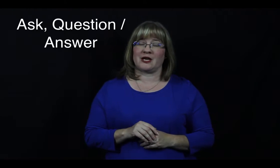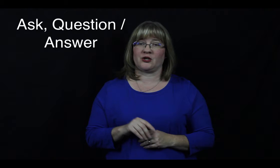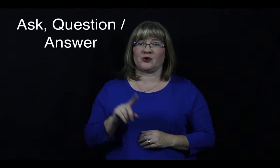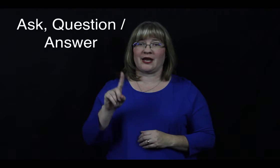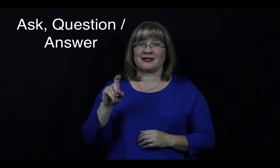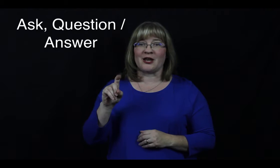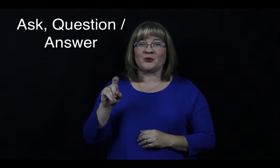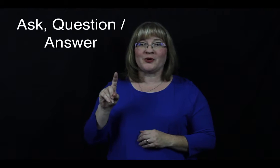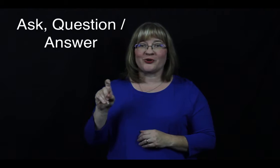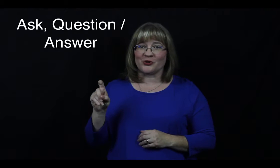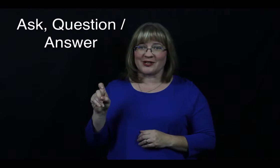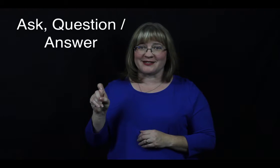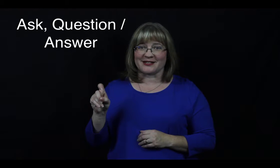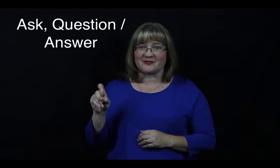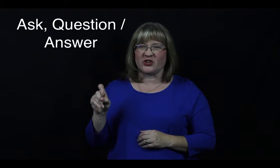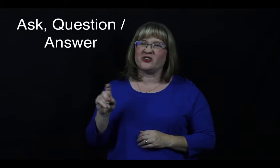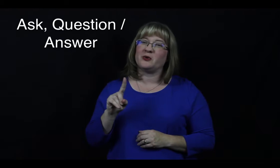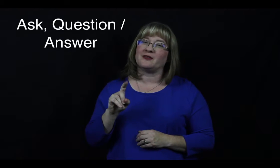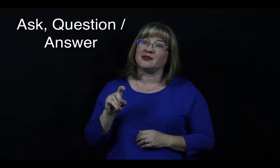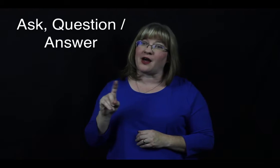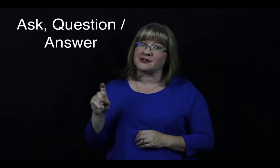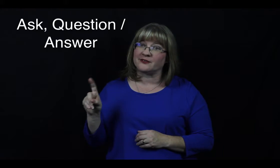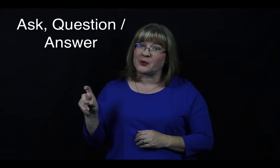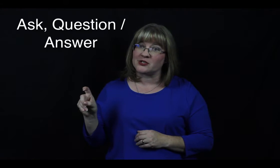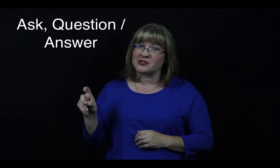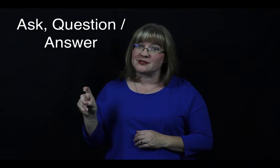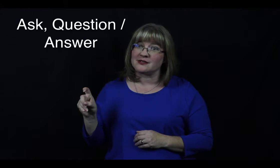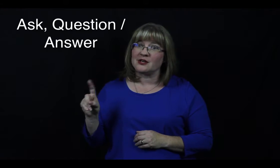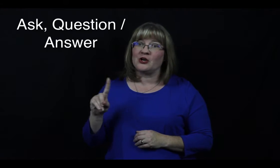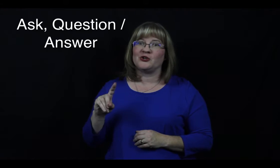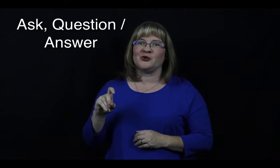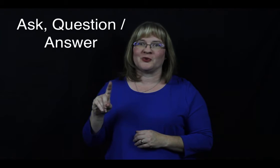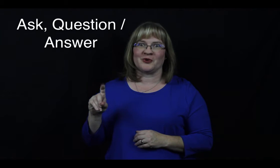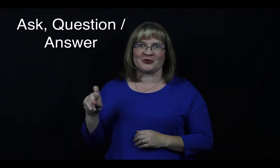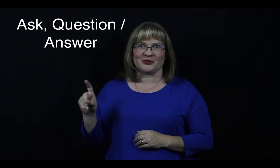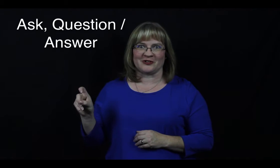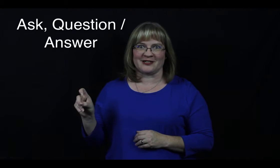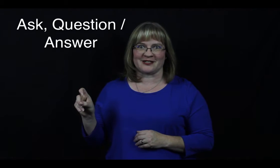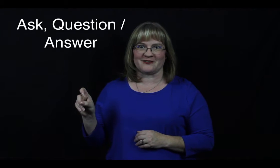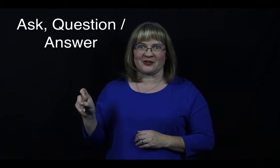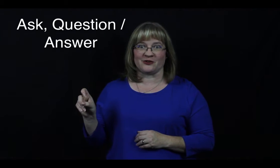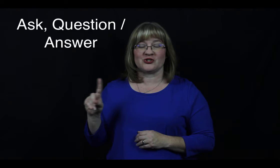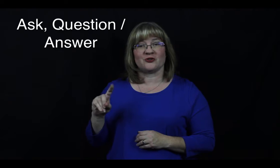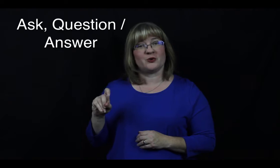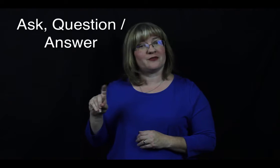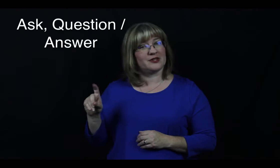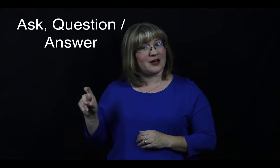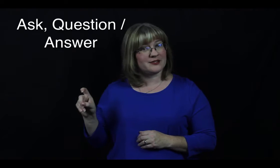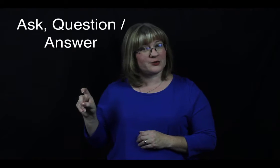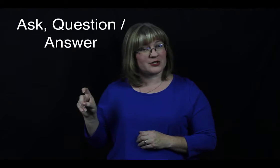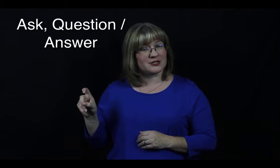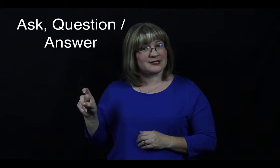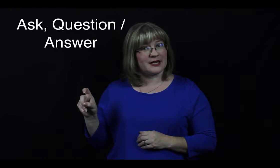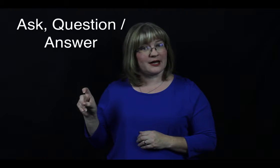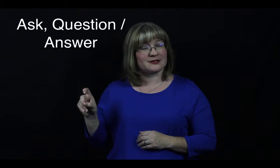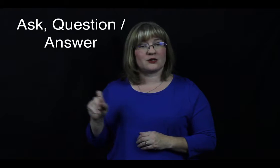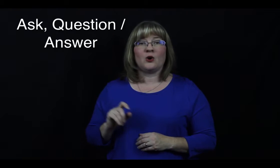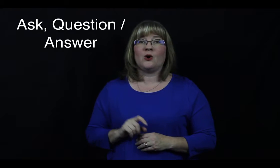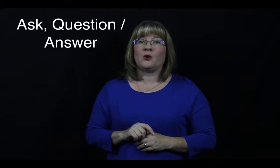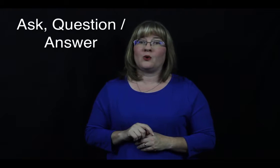take your hand and wiggle your index finger. If you have lots of questions, you can wiggle your index finger to show that you have lots of questions to ask.